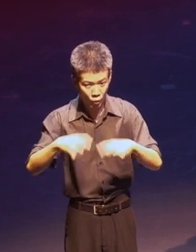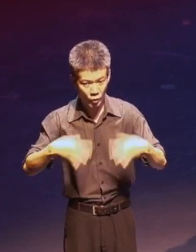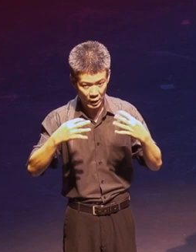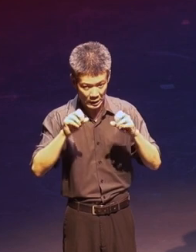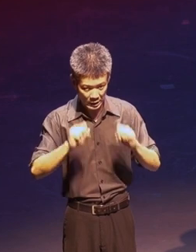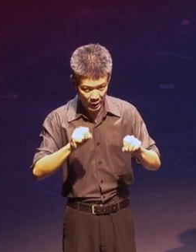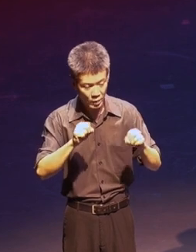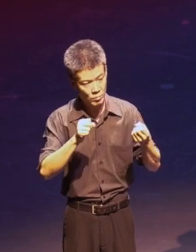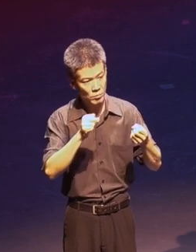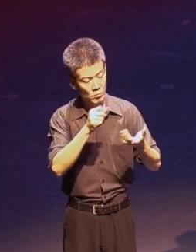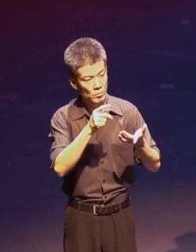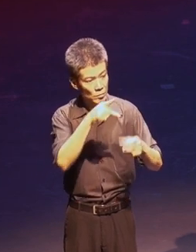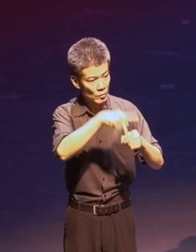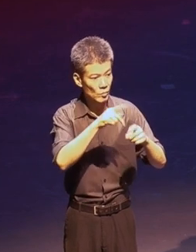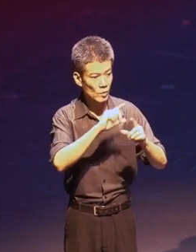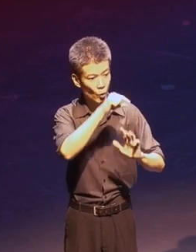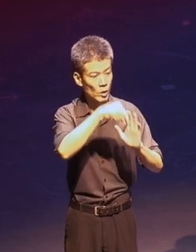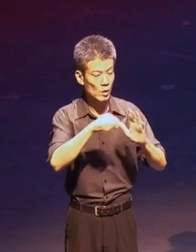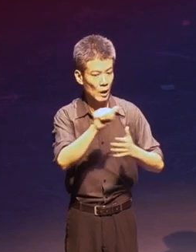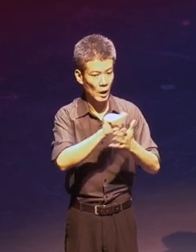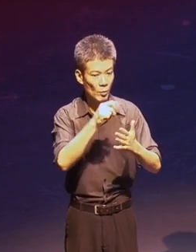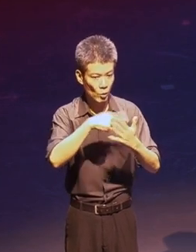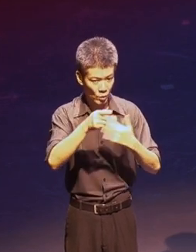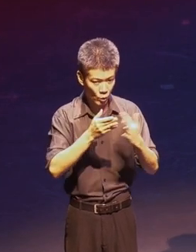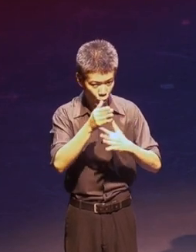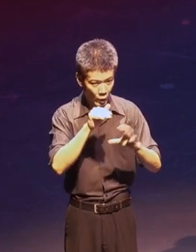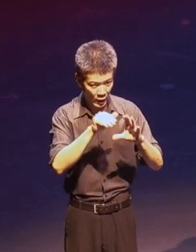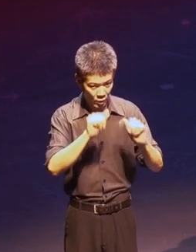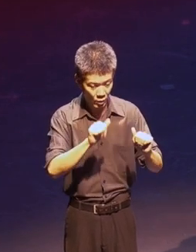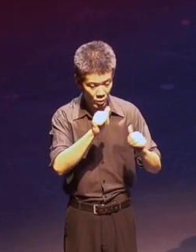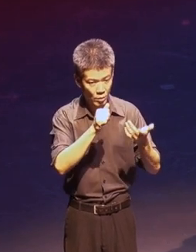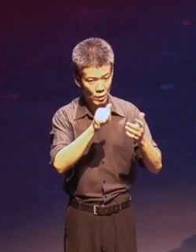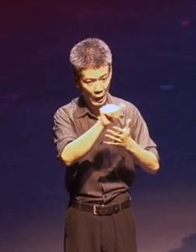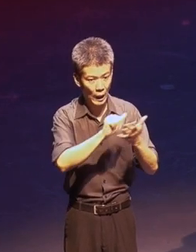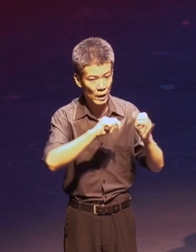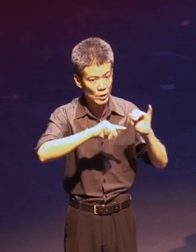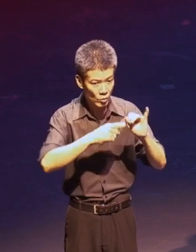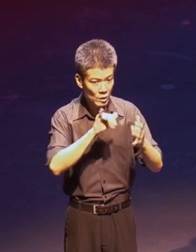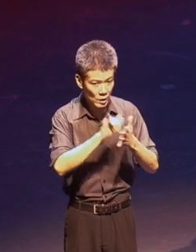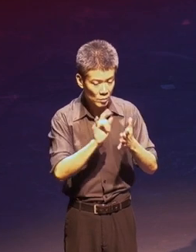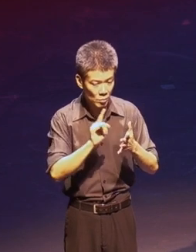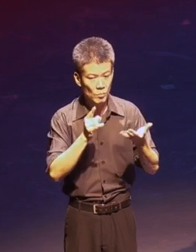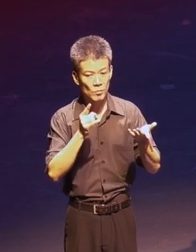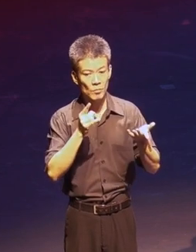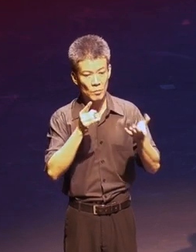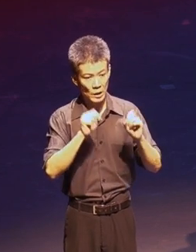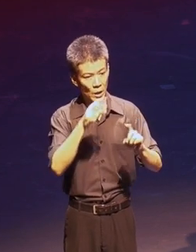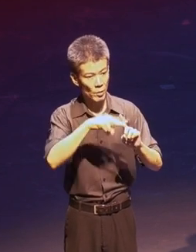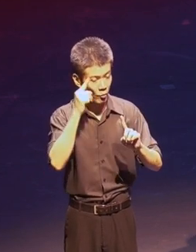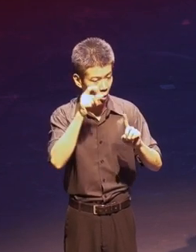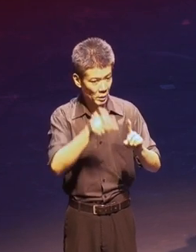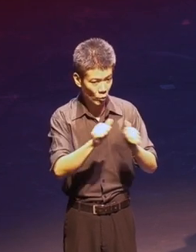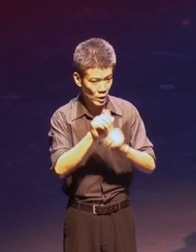will be able to partake in quality arts programming through accessible arts initiatives. This is especially applicable to